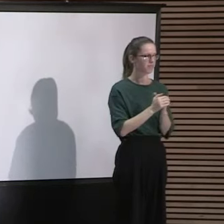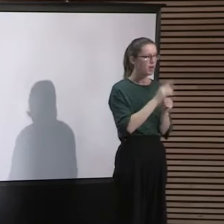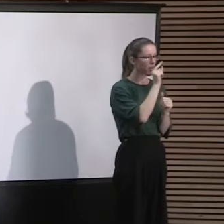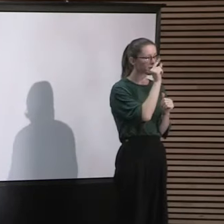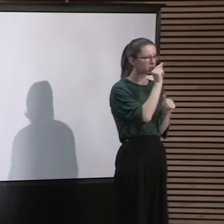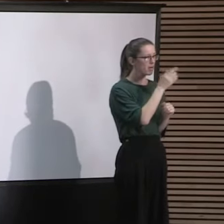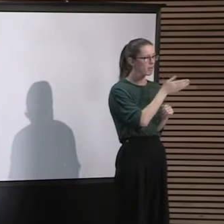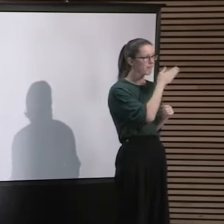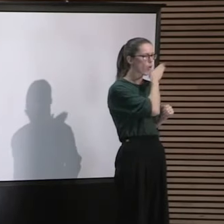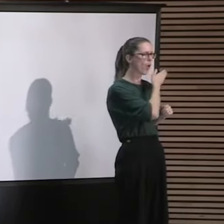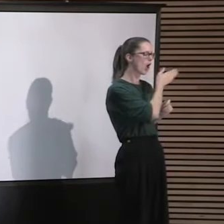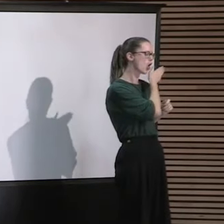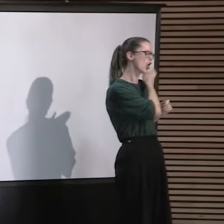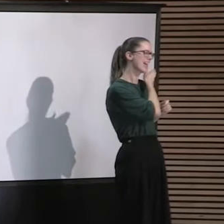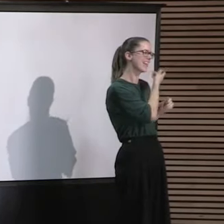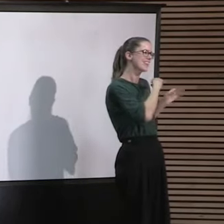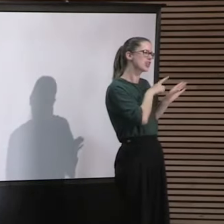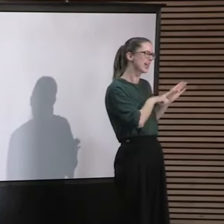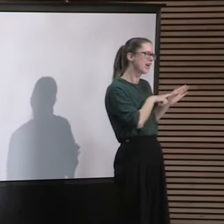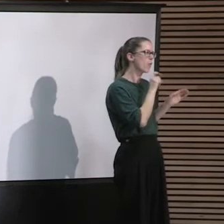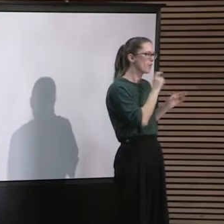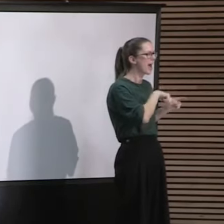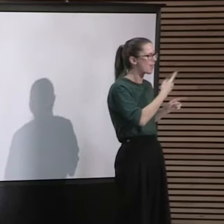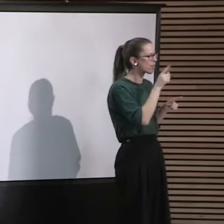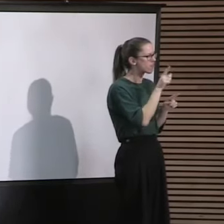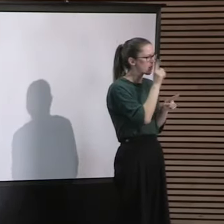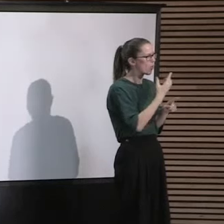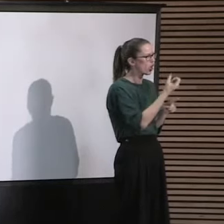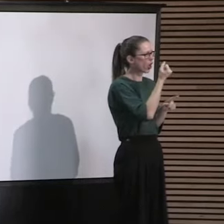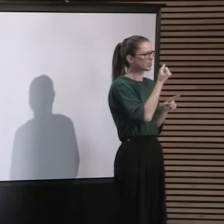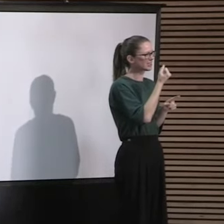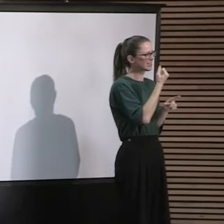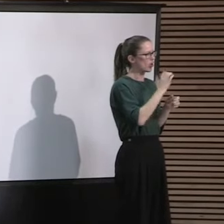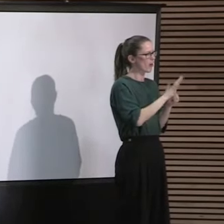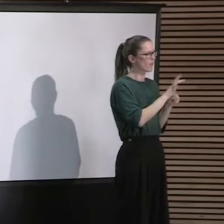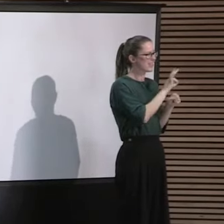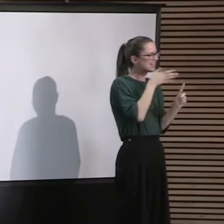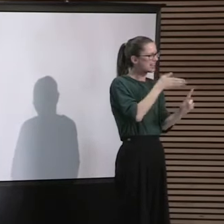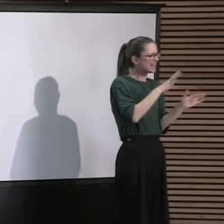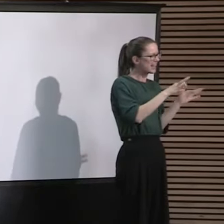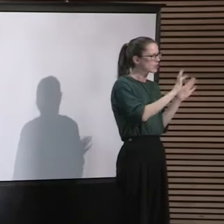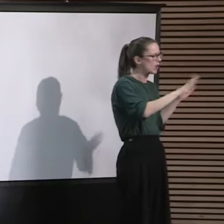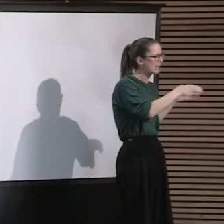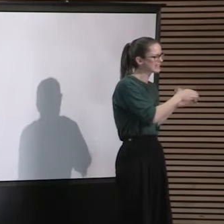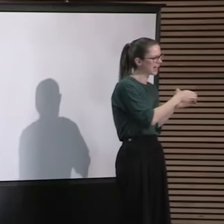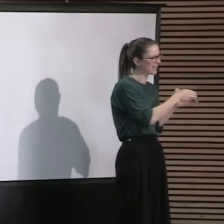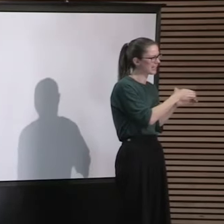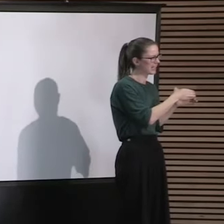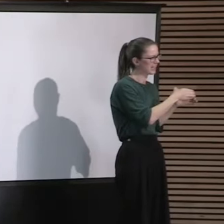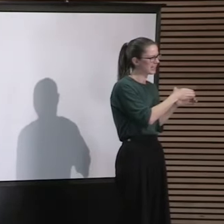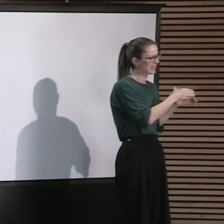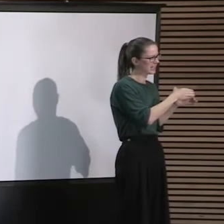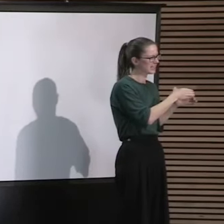have been in our earlier clusters earlier in the year, there would have been other cases that were not identified but because of the lockdown arrangements, there was no